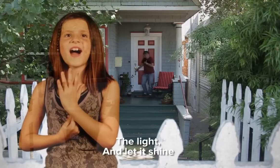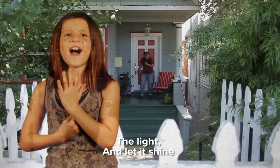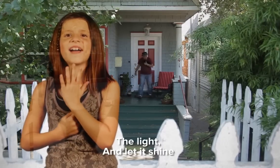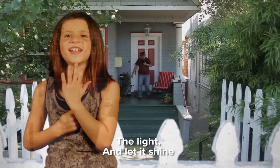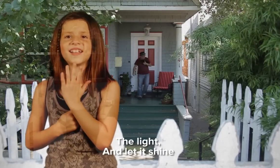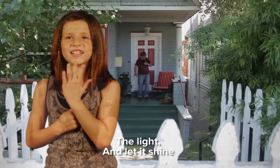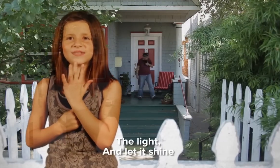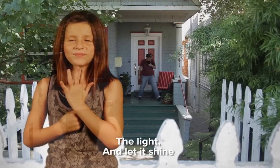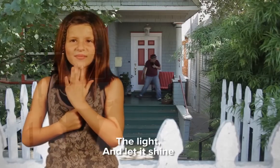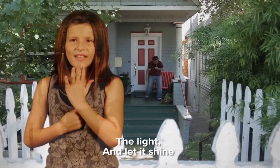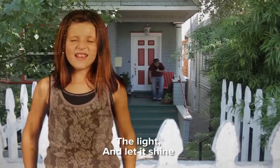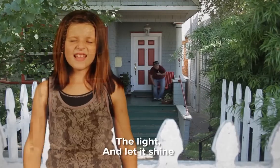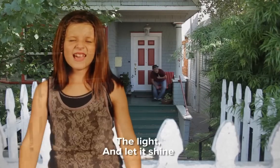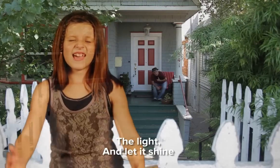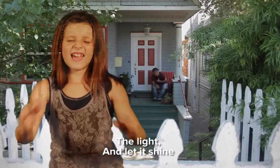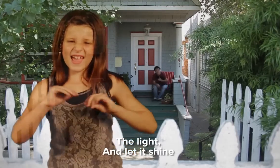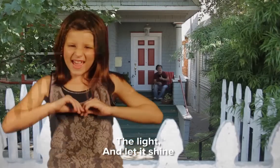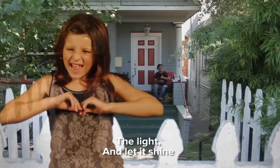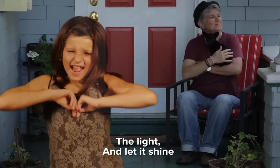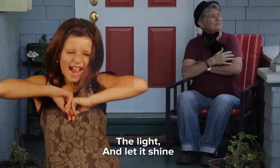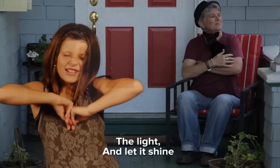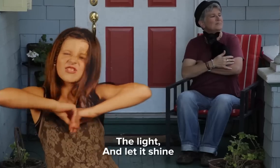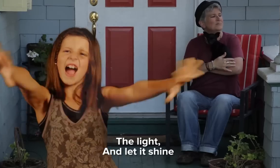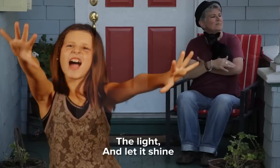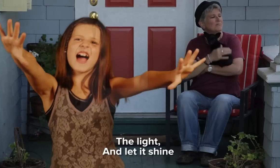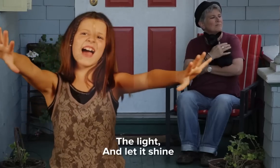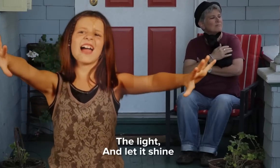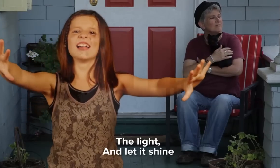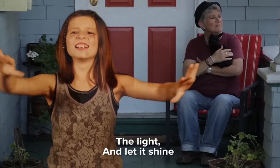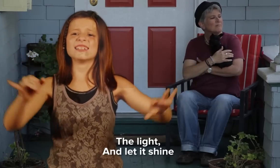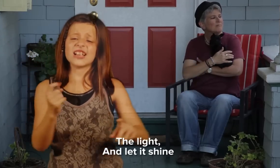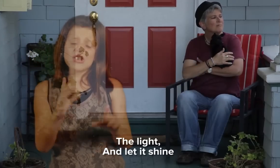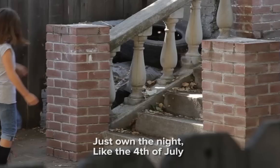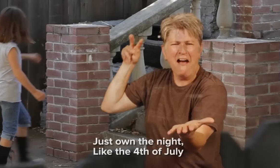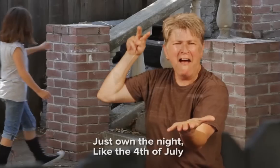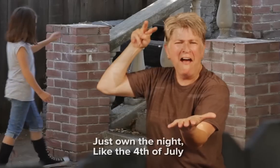Your And let it shine, and